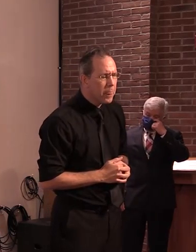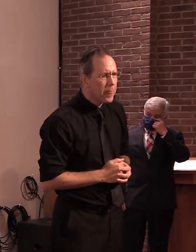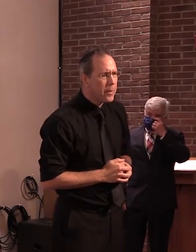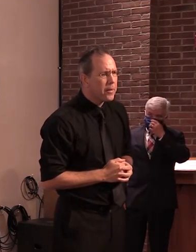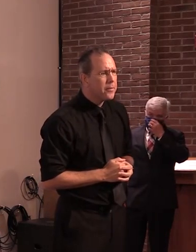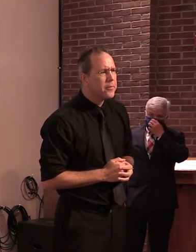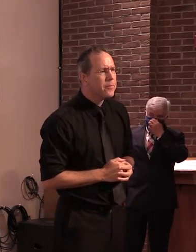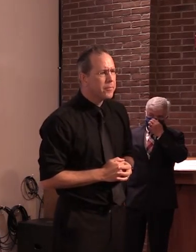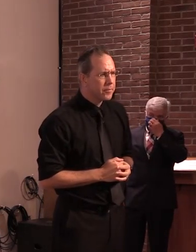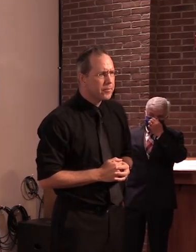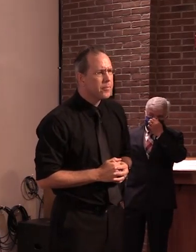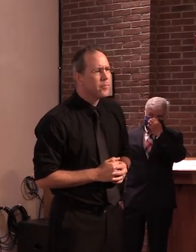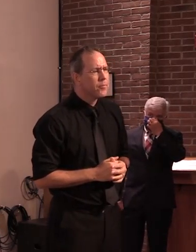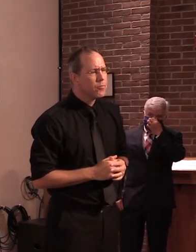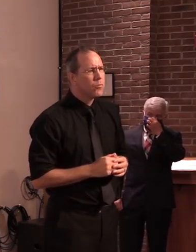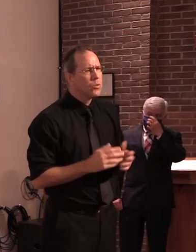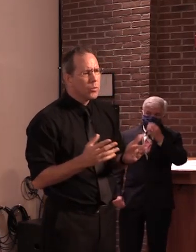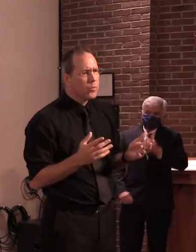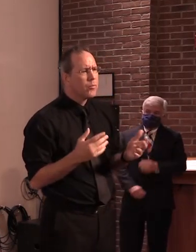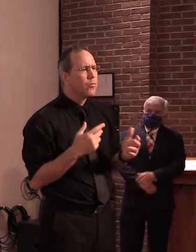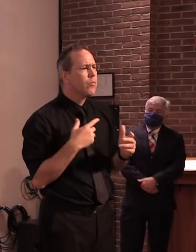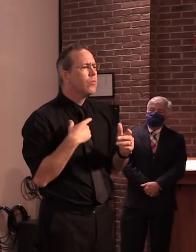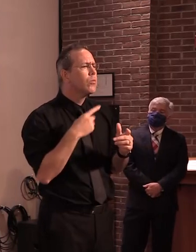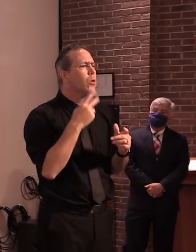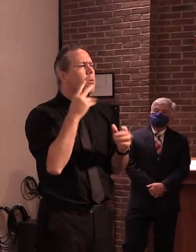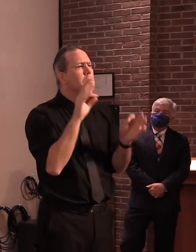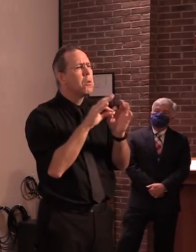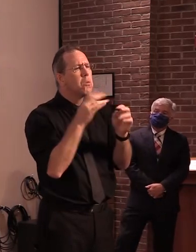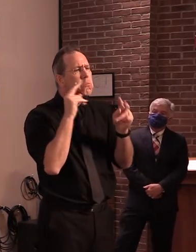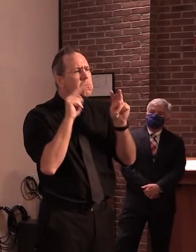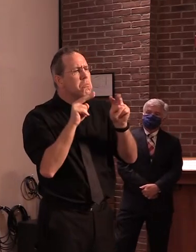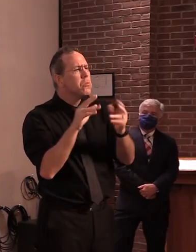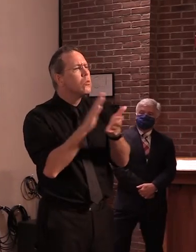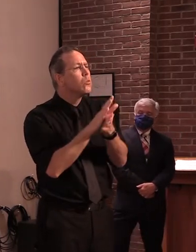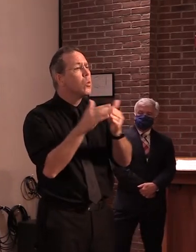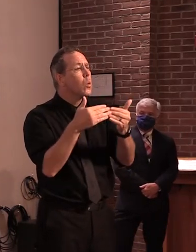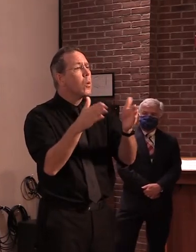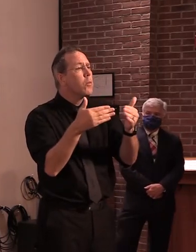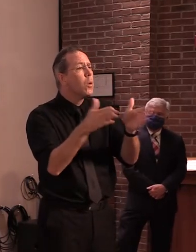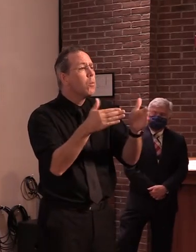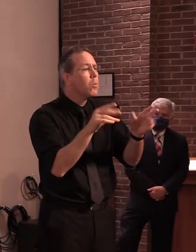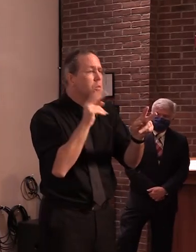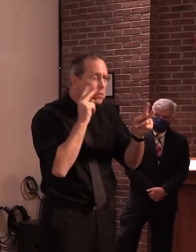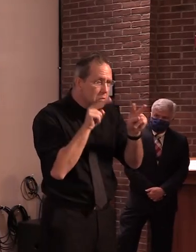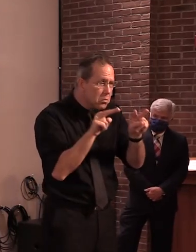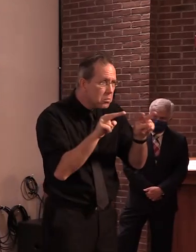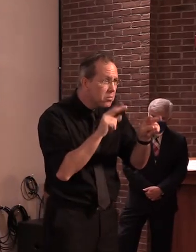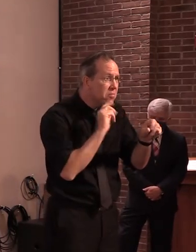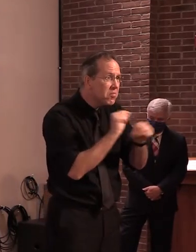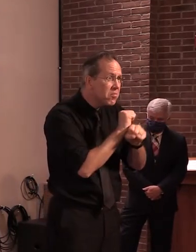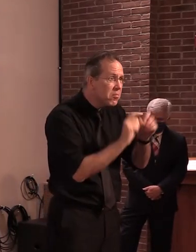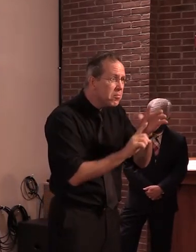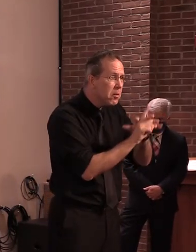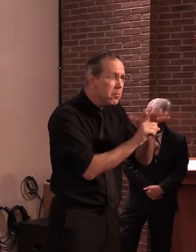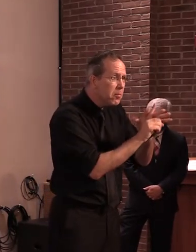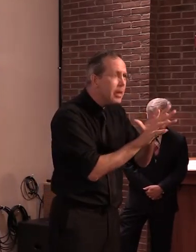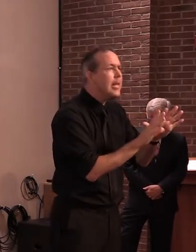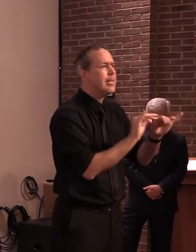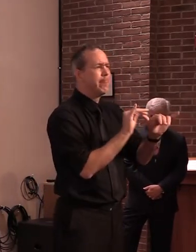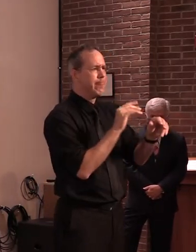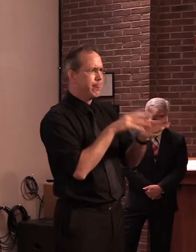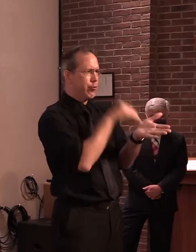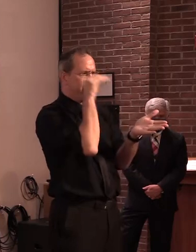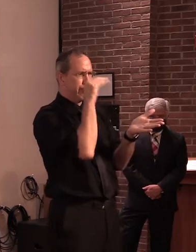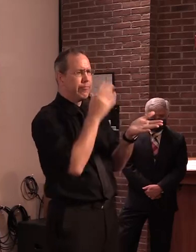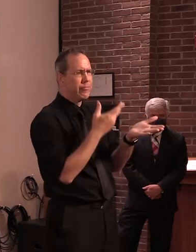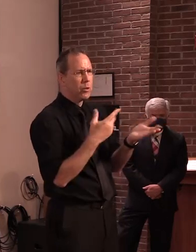have been successes and where there unfortunately might be failures to be able to guide us better. We lost